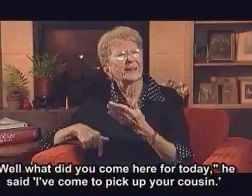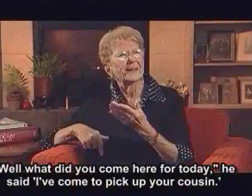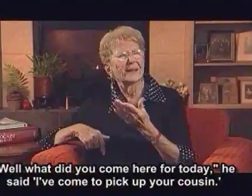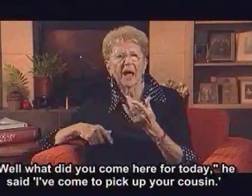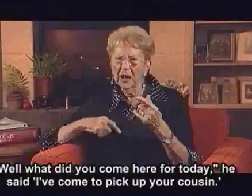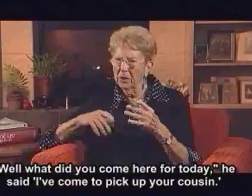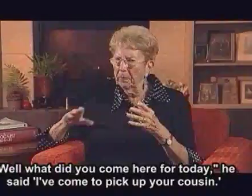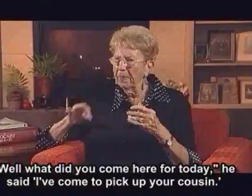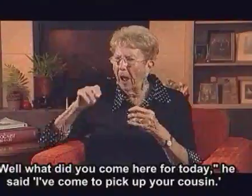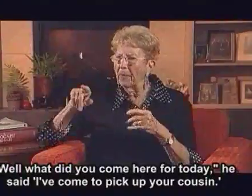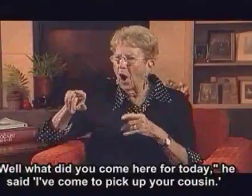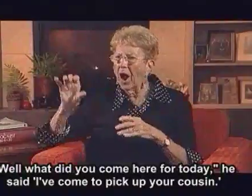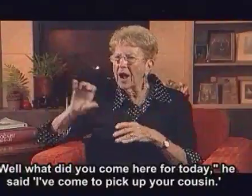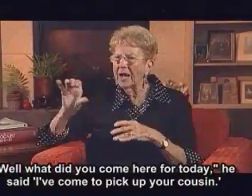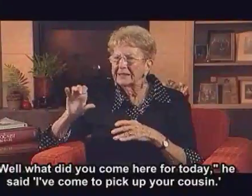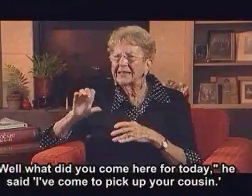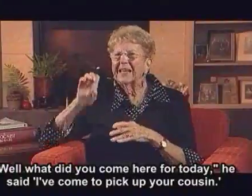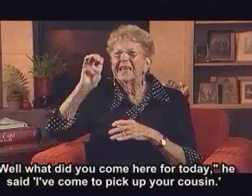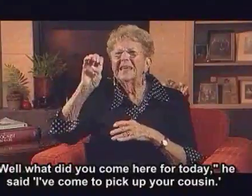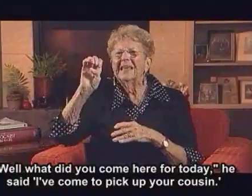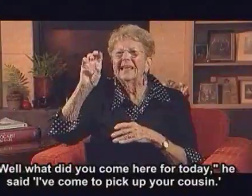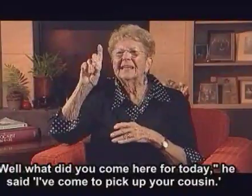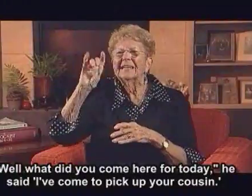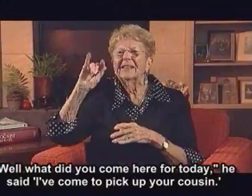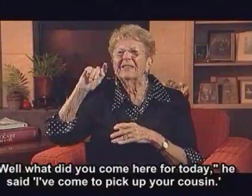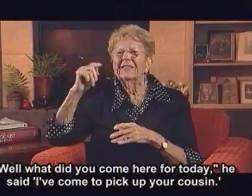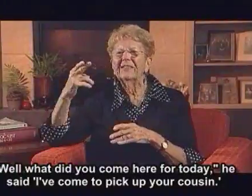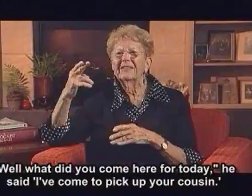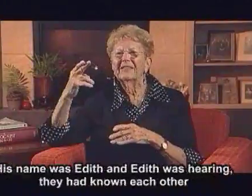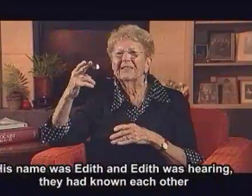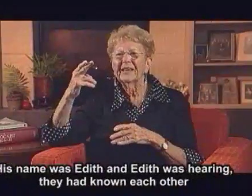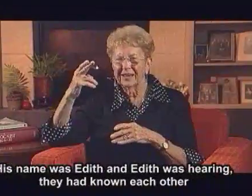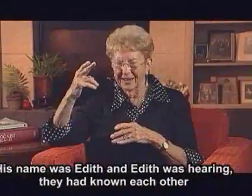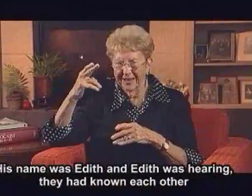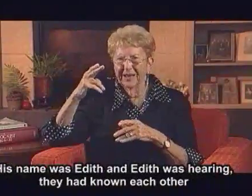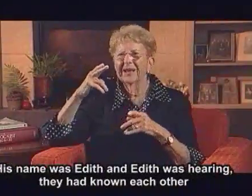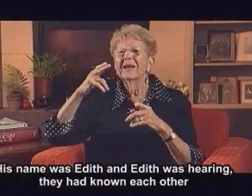Well, what did you come here for today? He said, I've come to pick up your cousin, whose name was Edith.